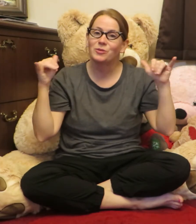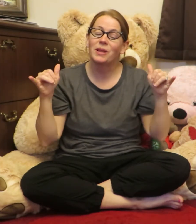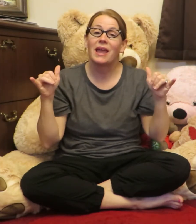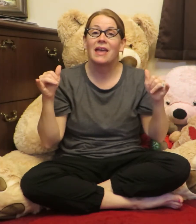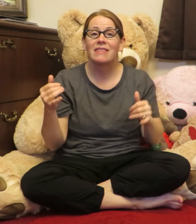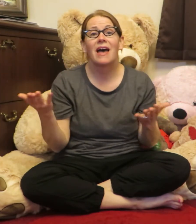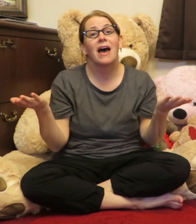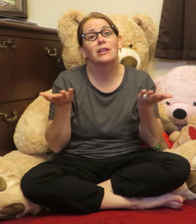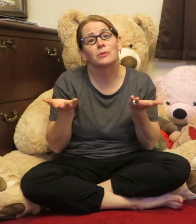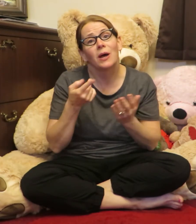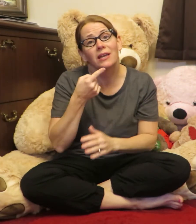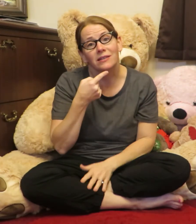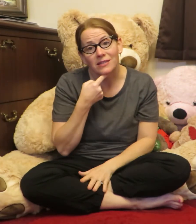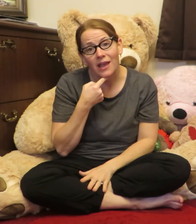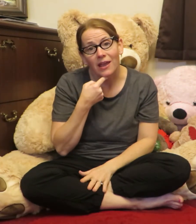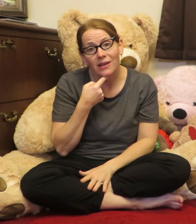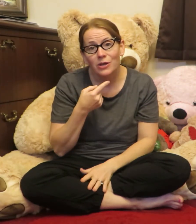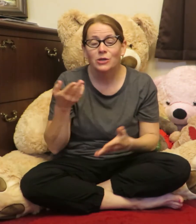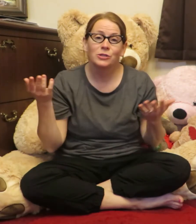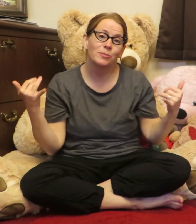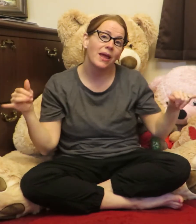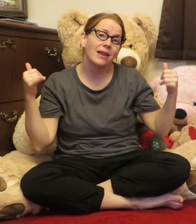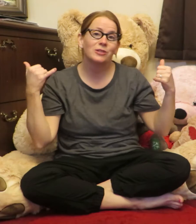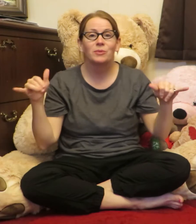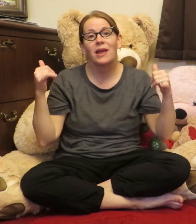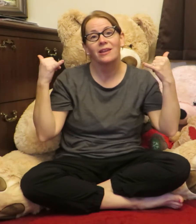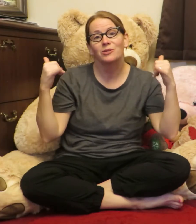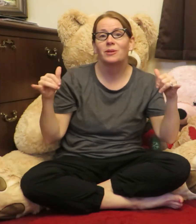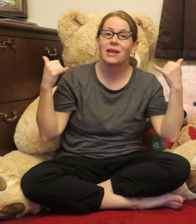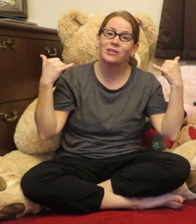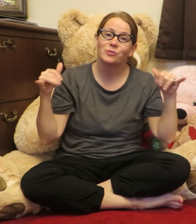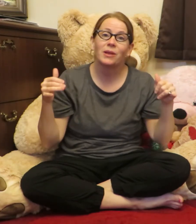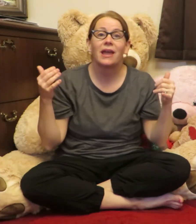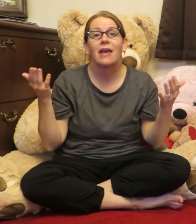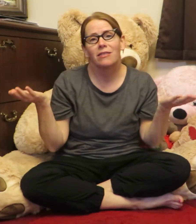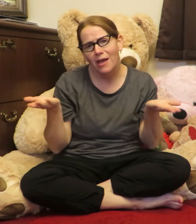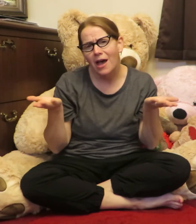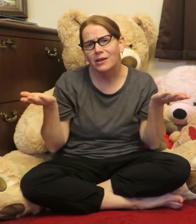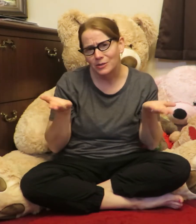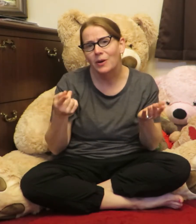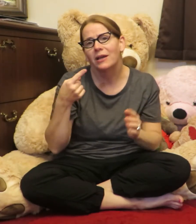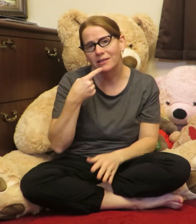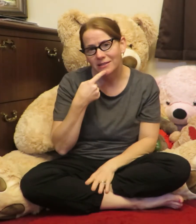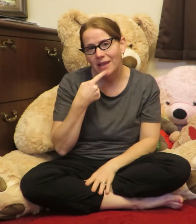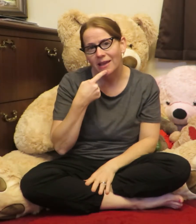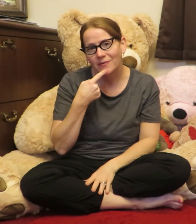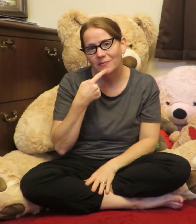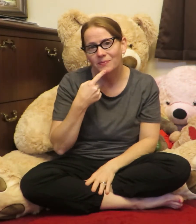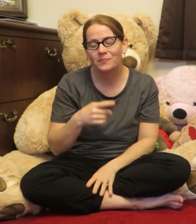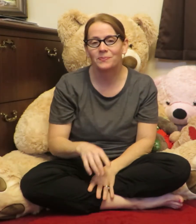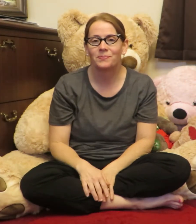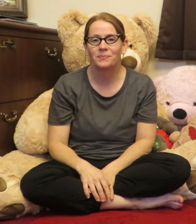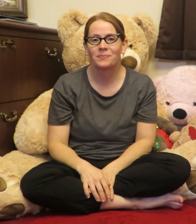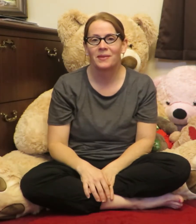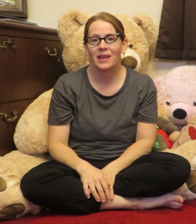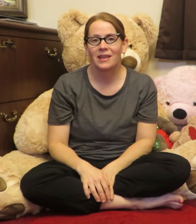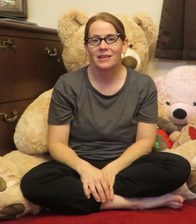play, that is what he'll say. To play, to play, to play, to play, that is what he'll say.